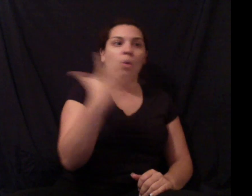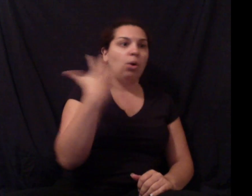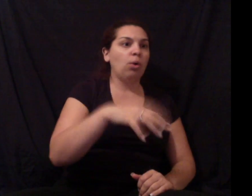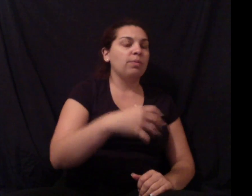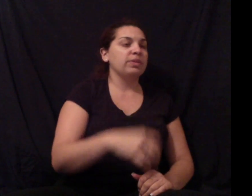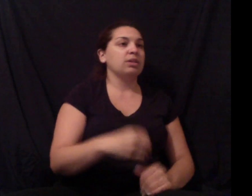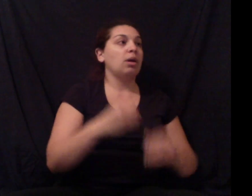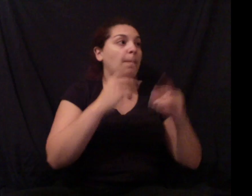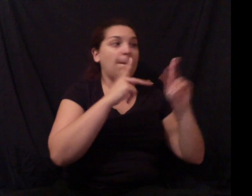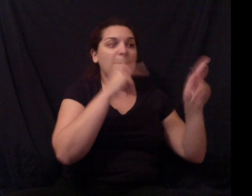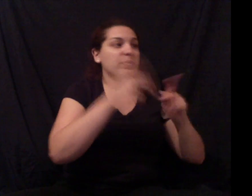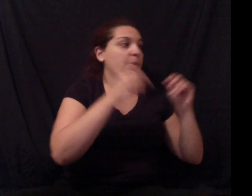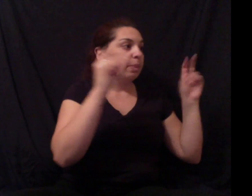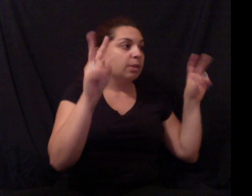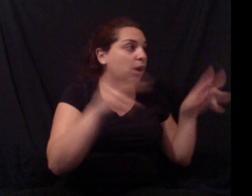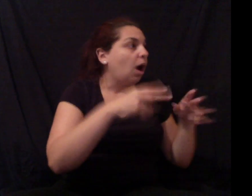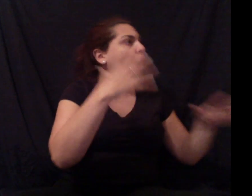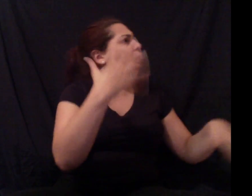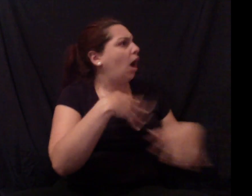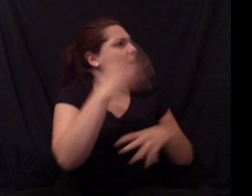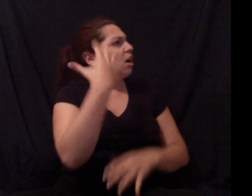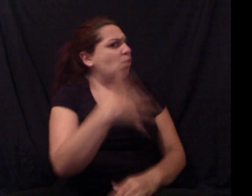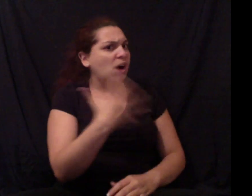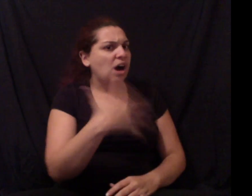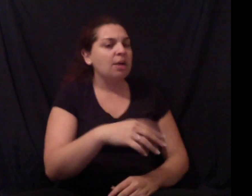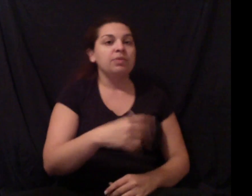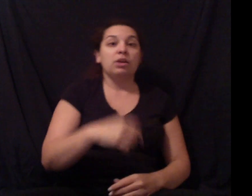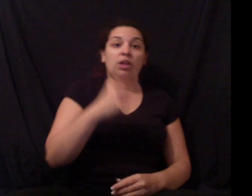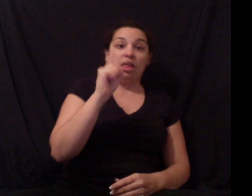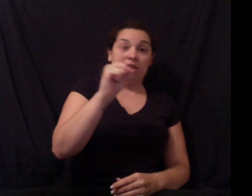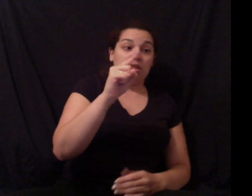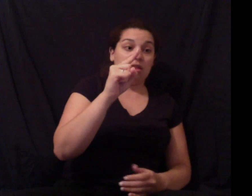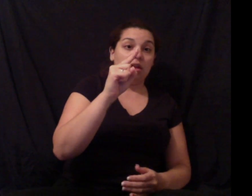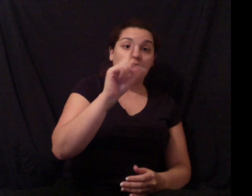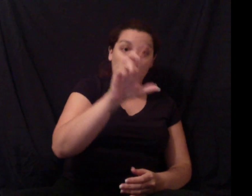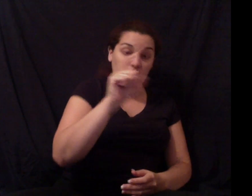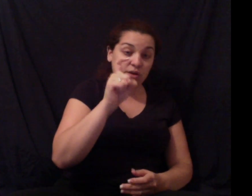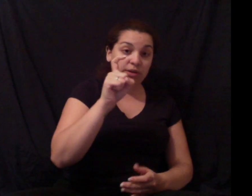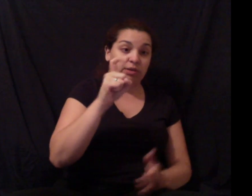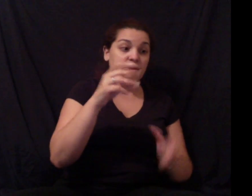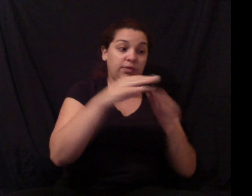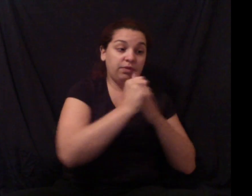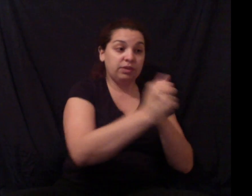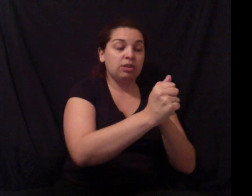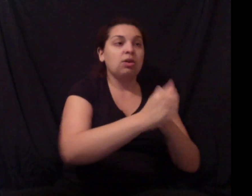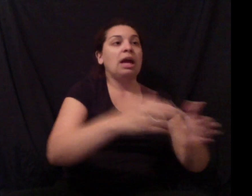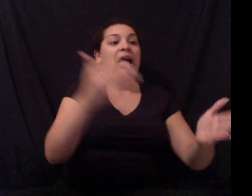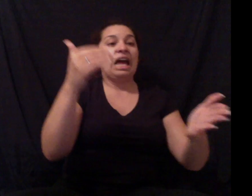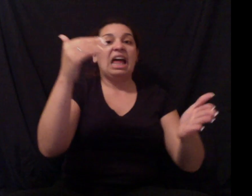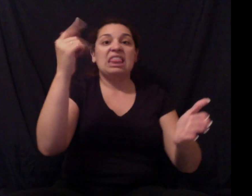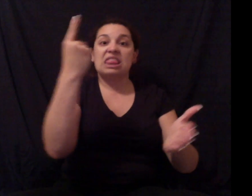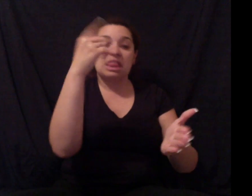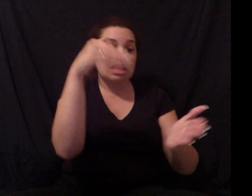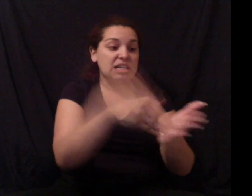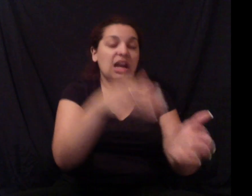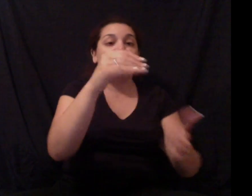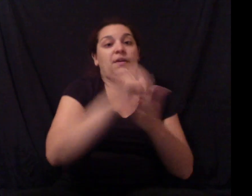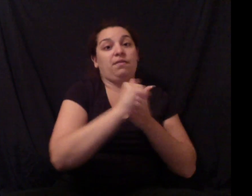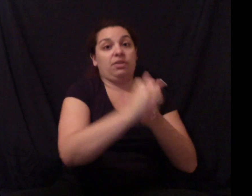like 100 subscribers to like 1,000 subscribers in like 12 hours or something. And it was just like the most surreal feeling.